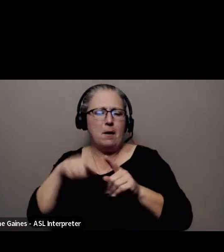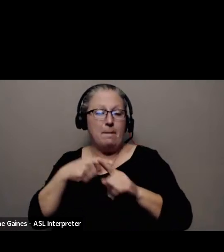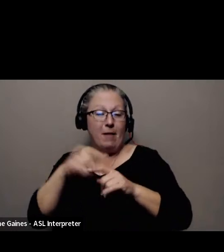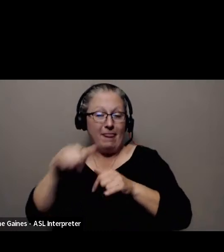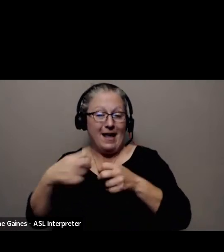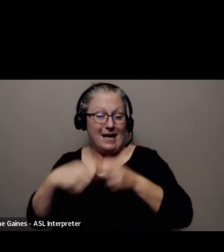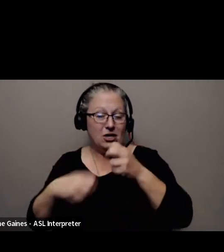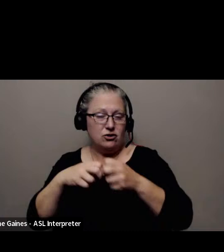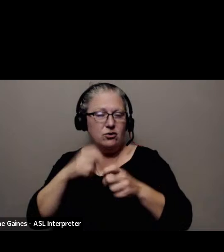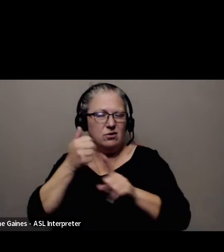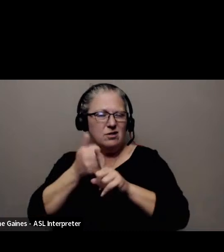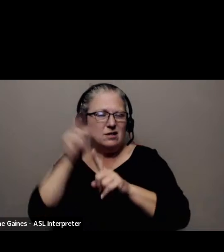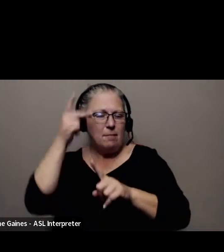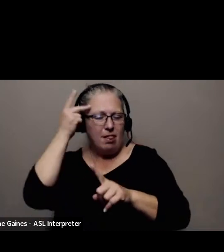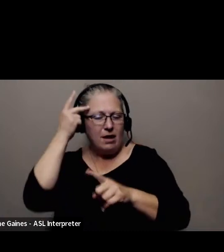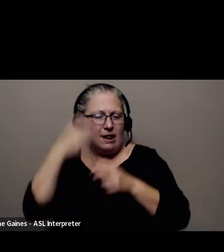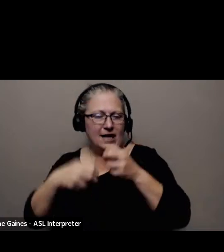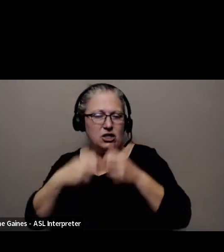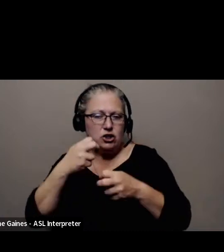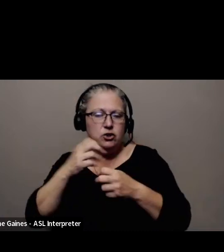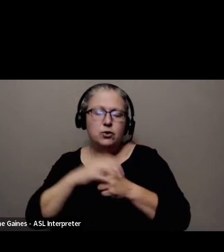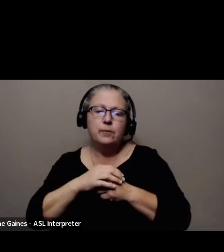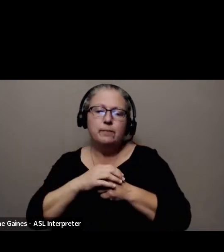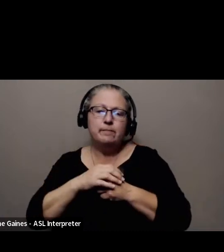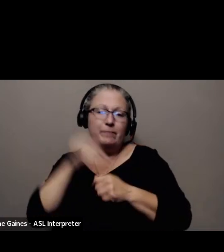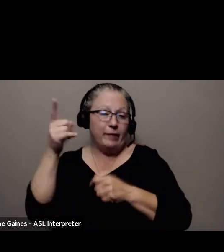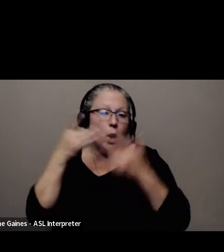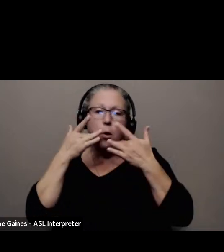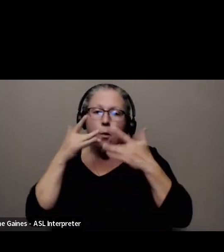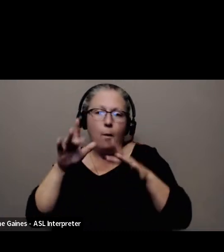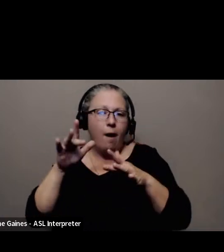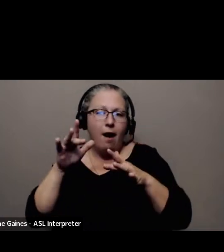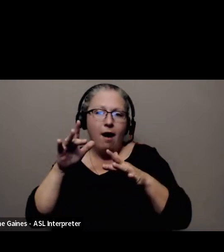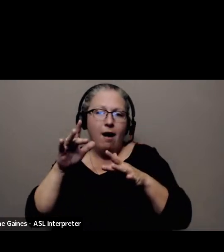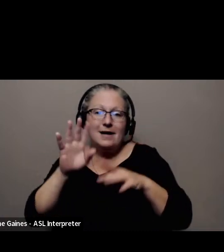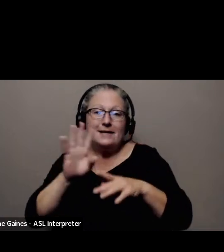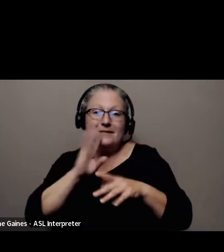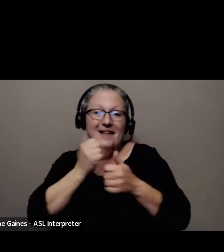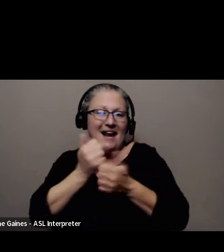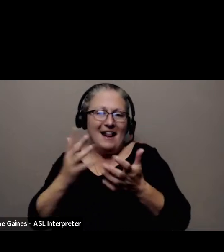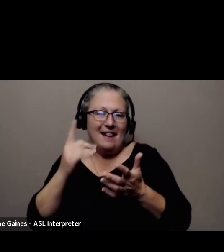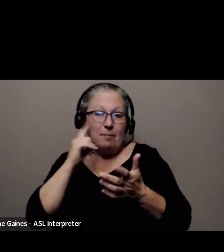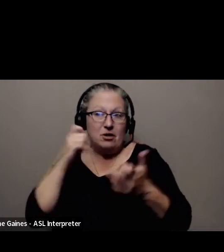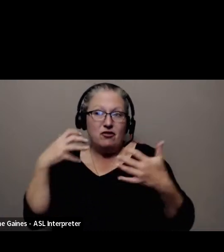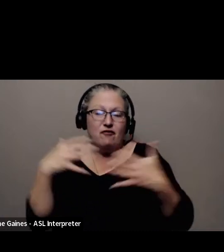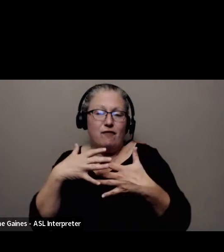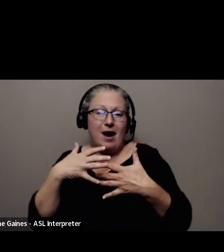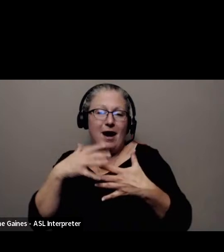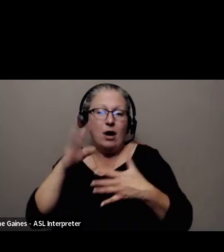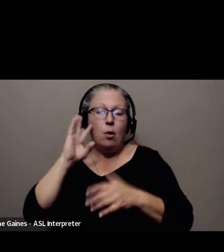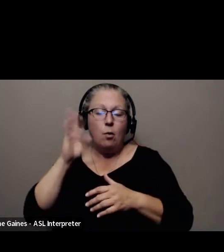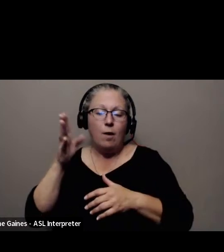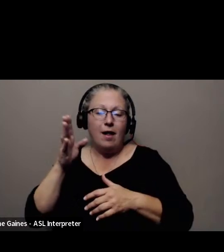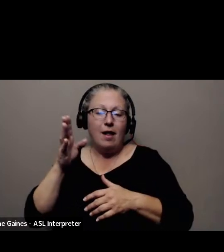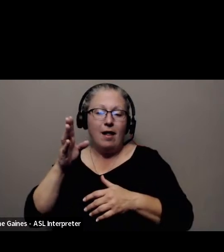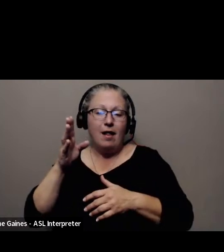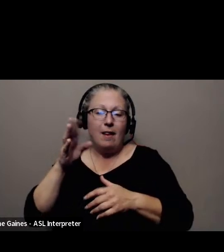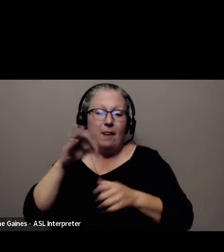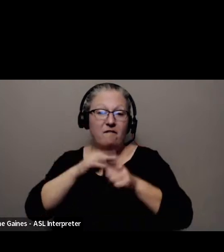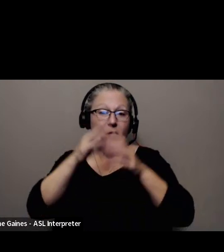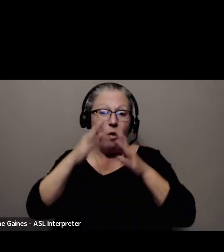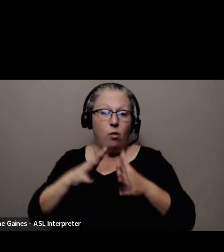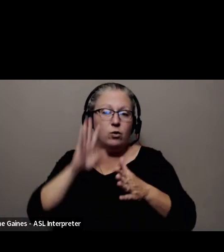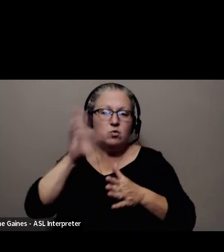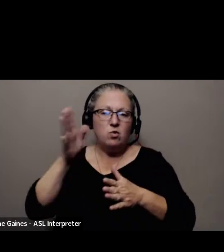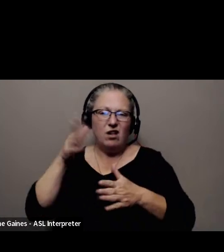It's a political issue, and they don't want to say anything for fear of alienating some of the voters out